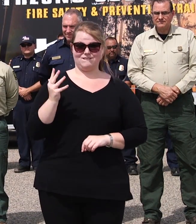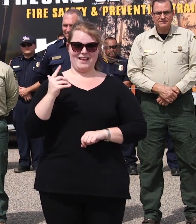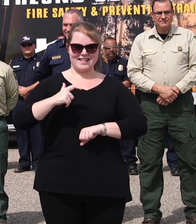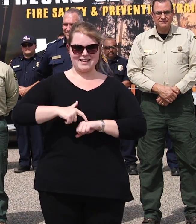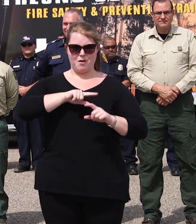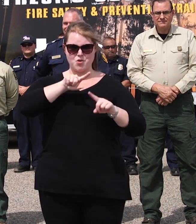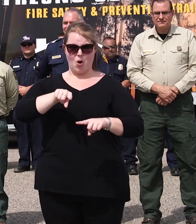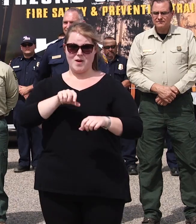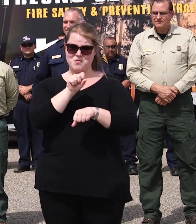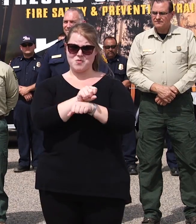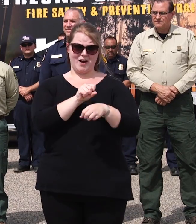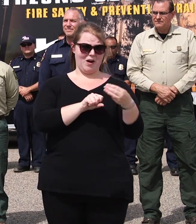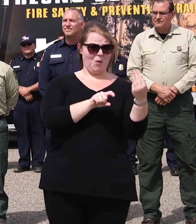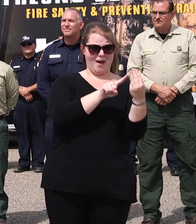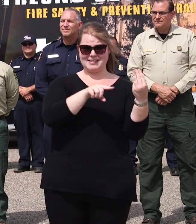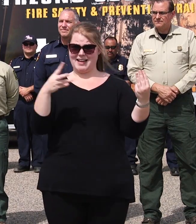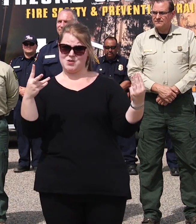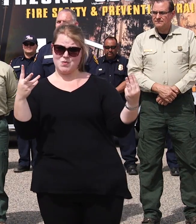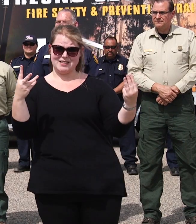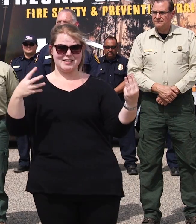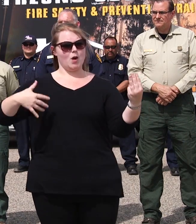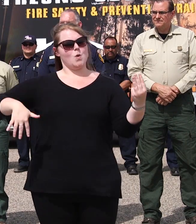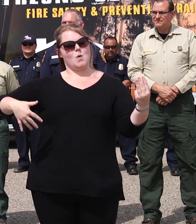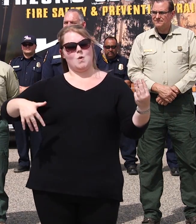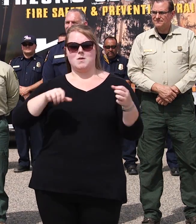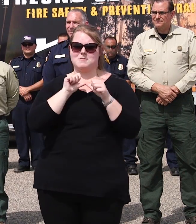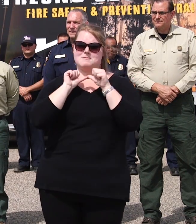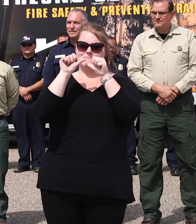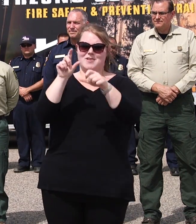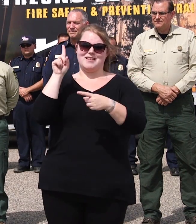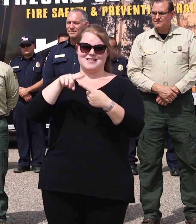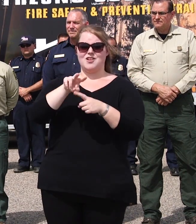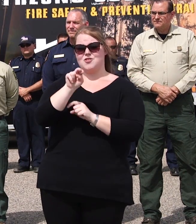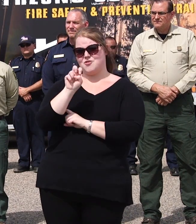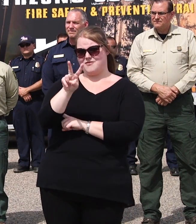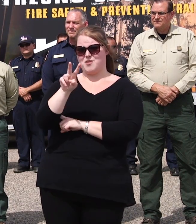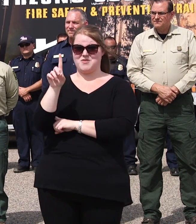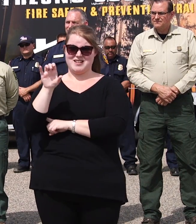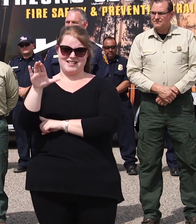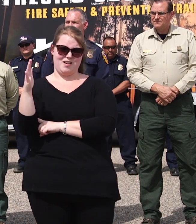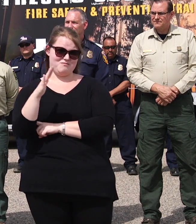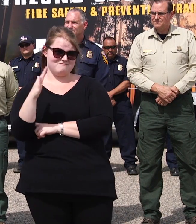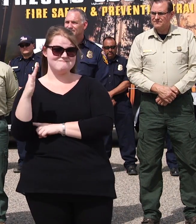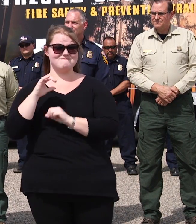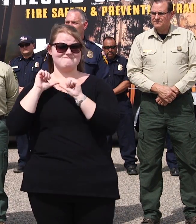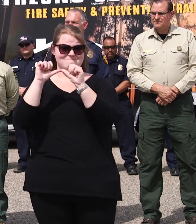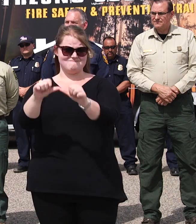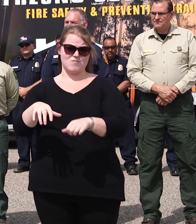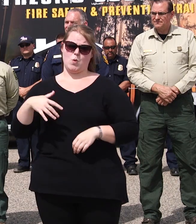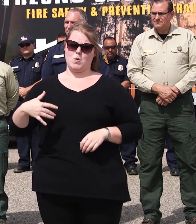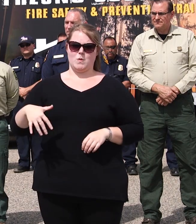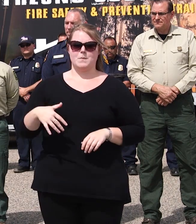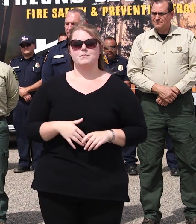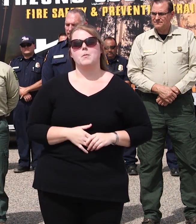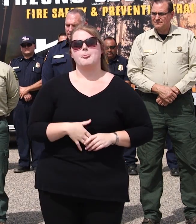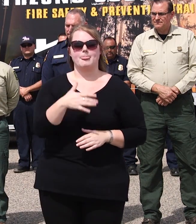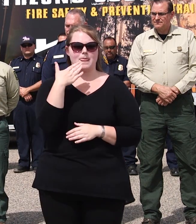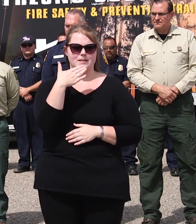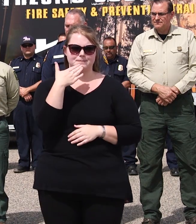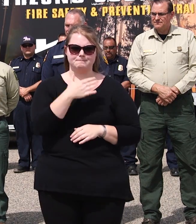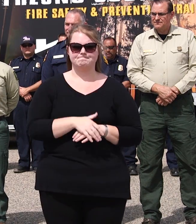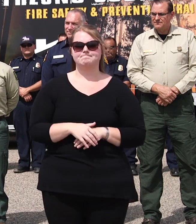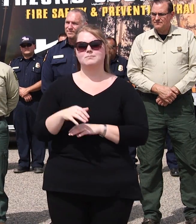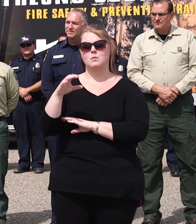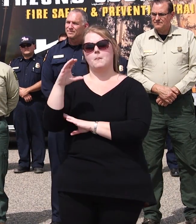work Wednesday to Wednesday, and they'll be continuing this work through November and December. Also, here's a Corps members and representatives from